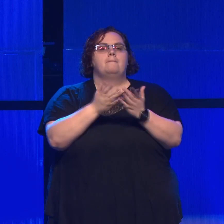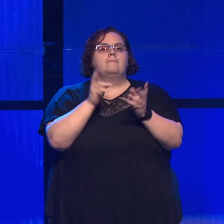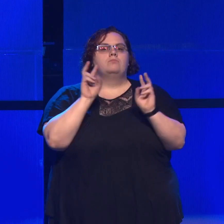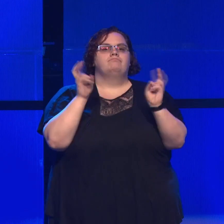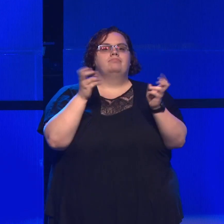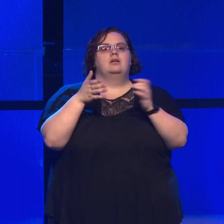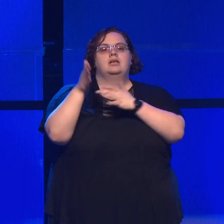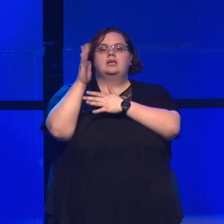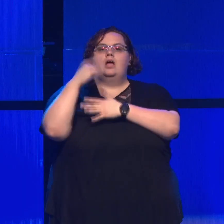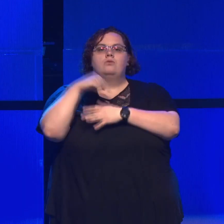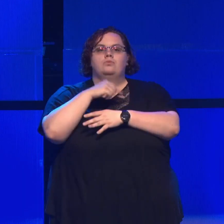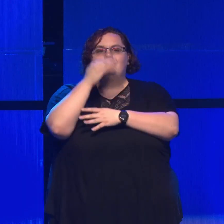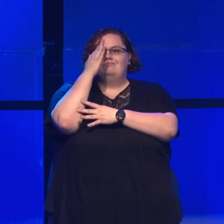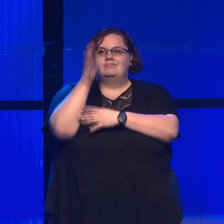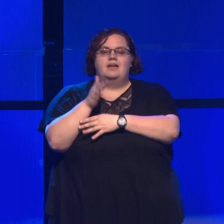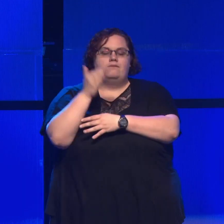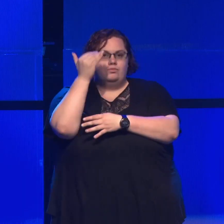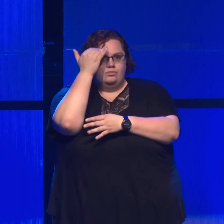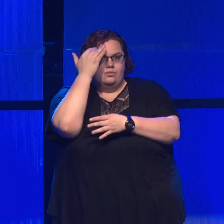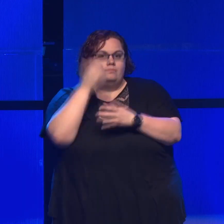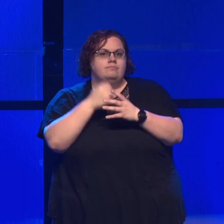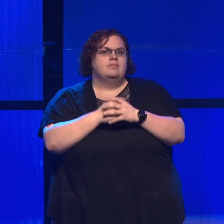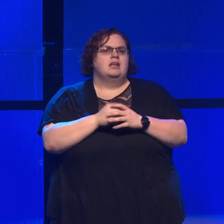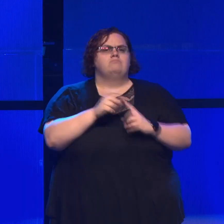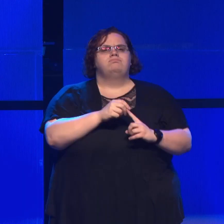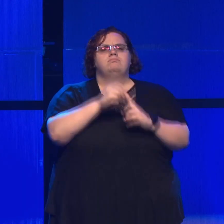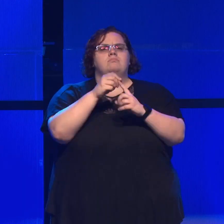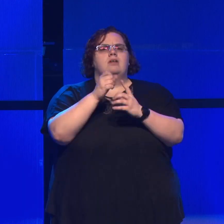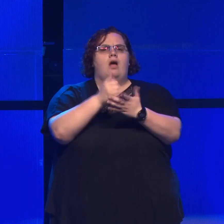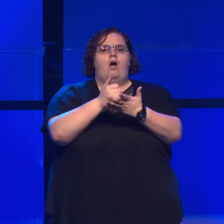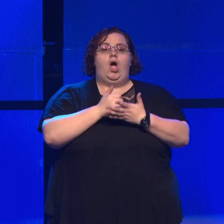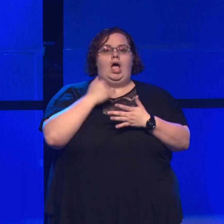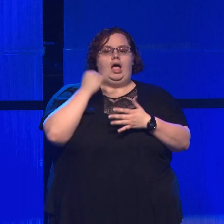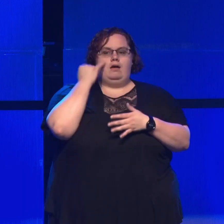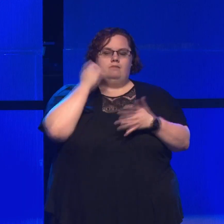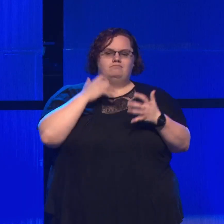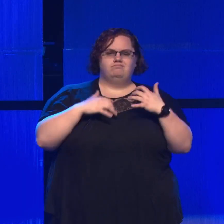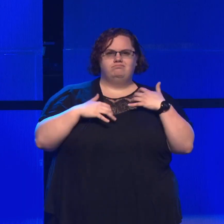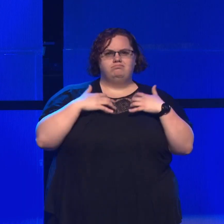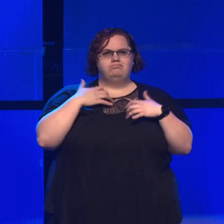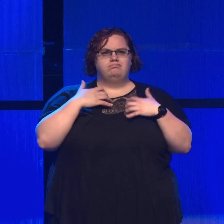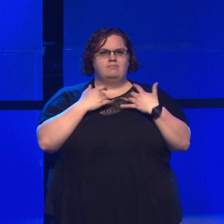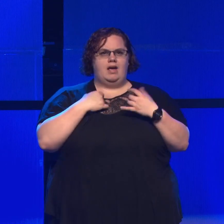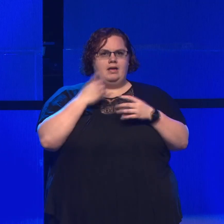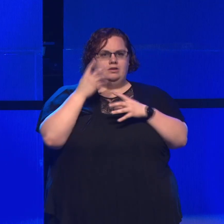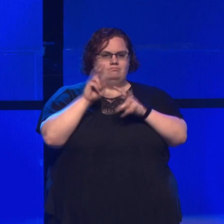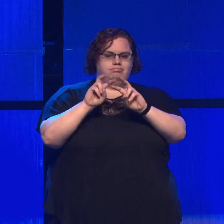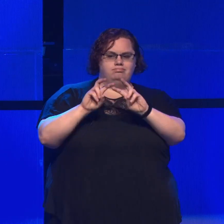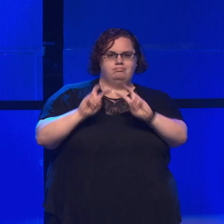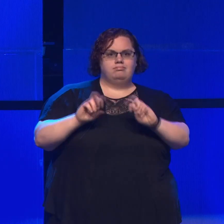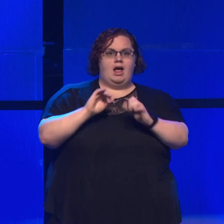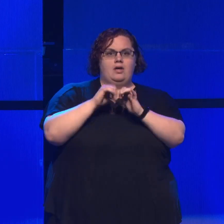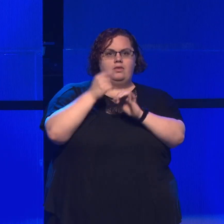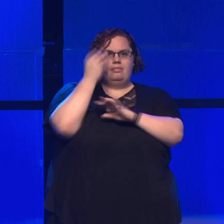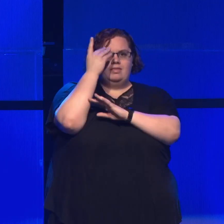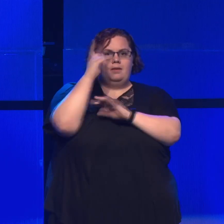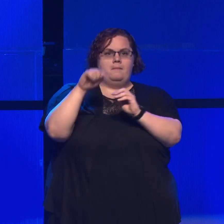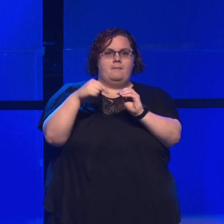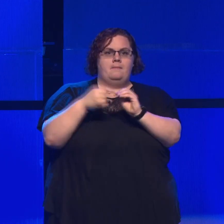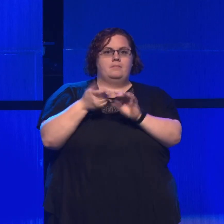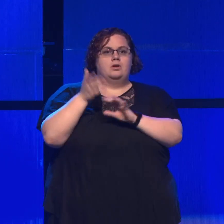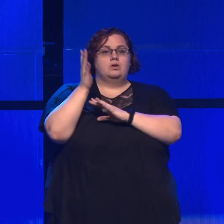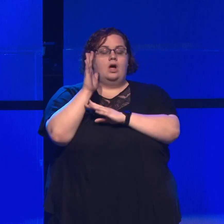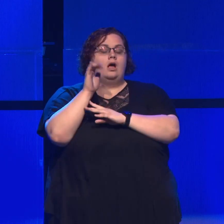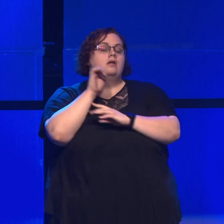especially helpful if you are dissatisfied or deconstructing ways of thinking about God that you were given but no longer make sense to you